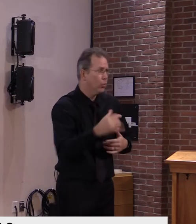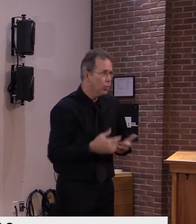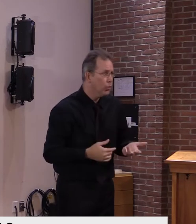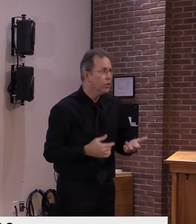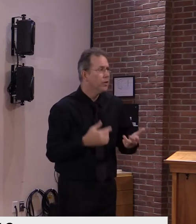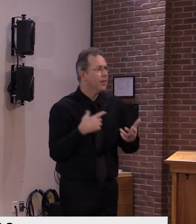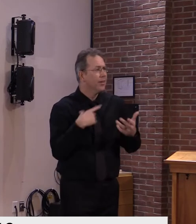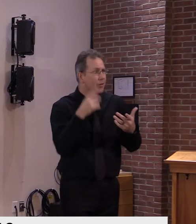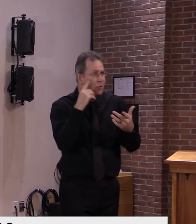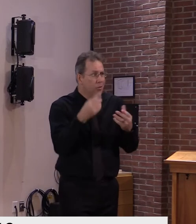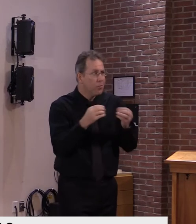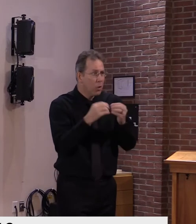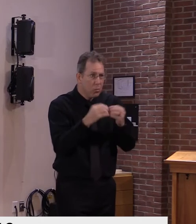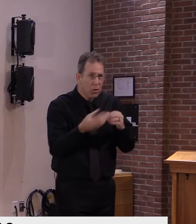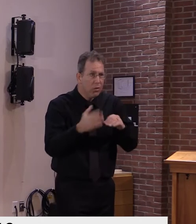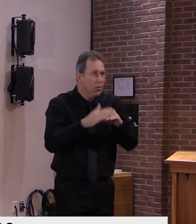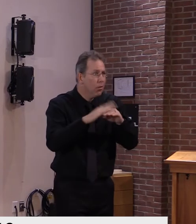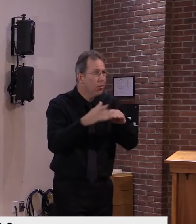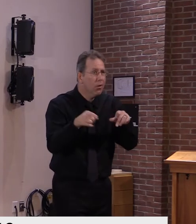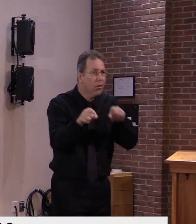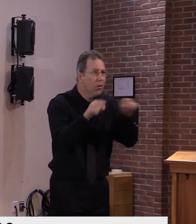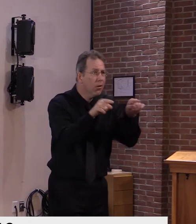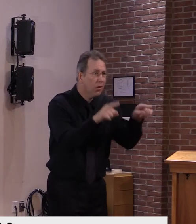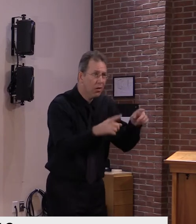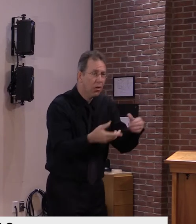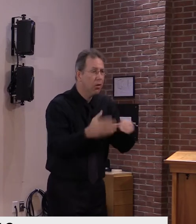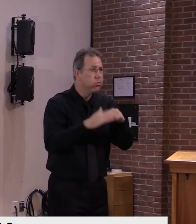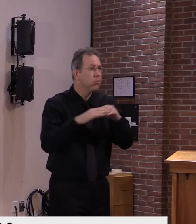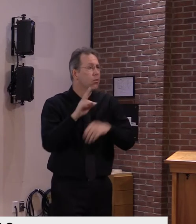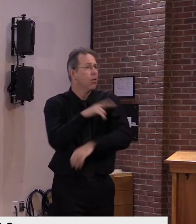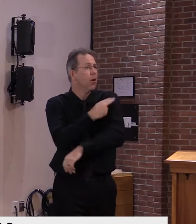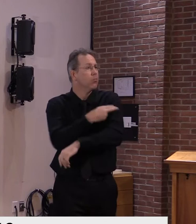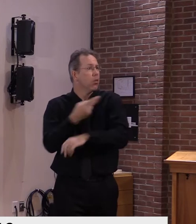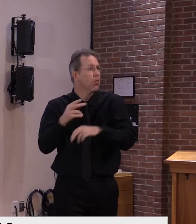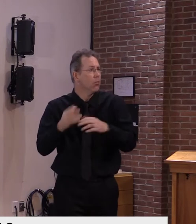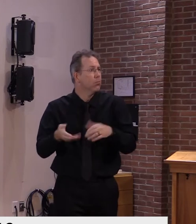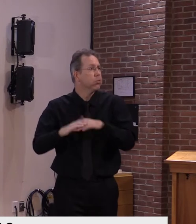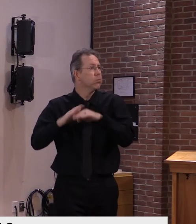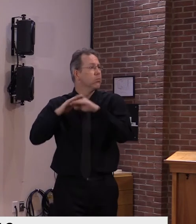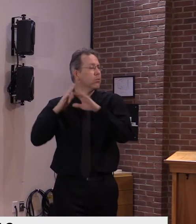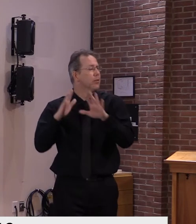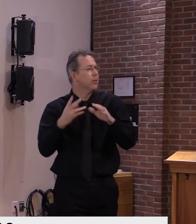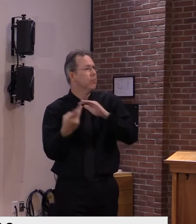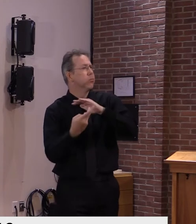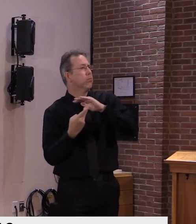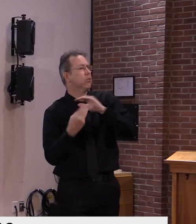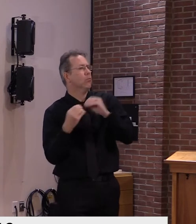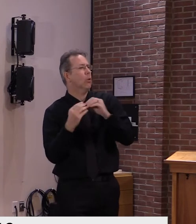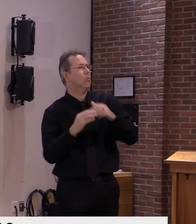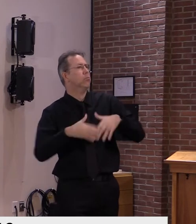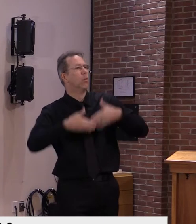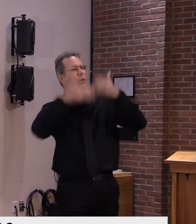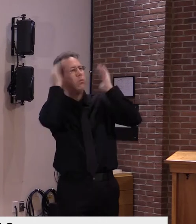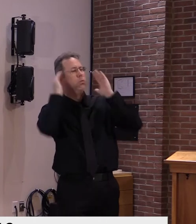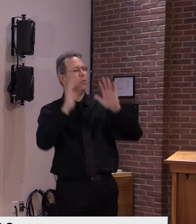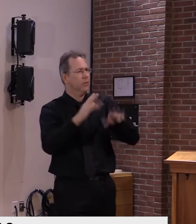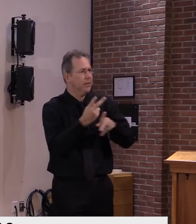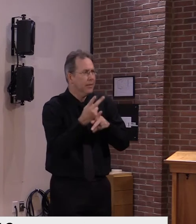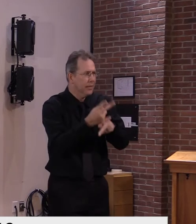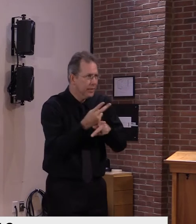and hospitalizations and even deaths, more staff illness and required